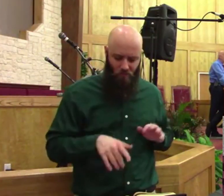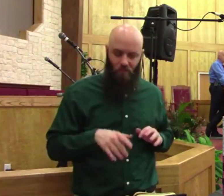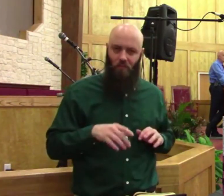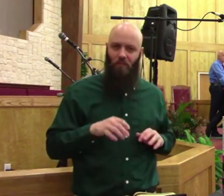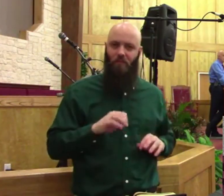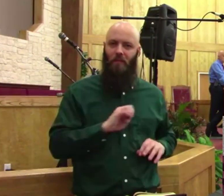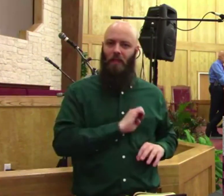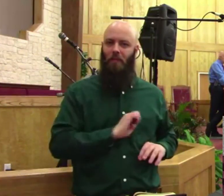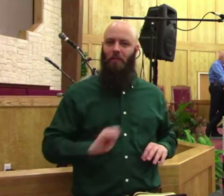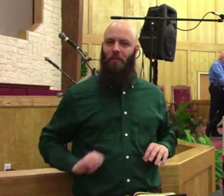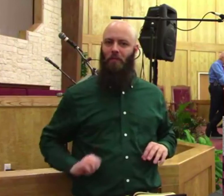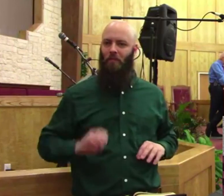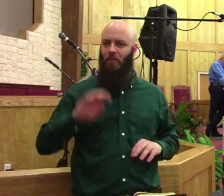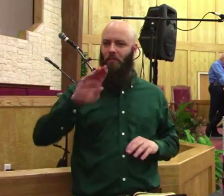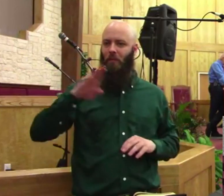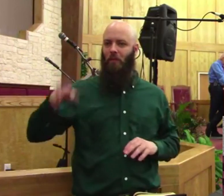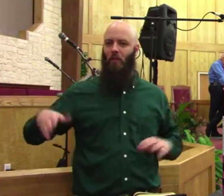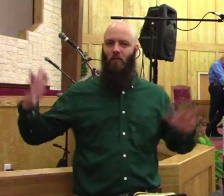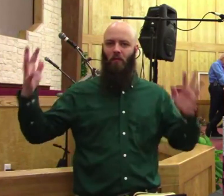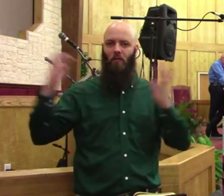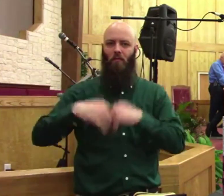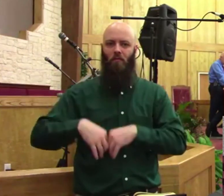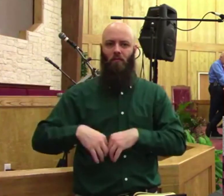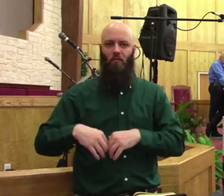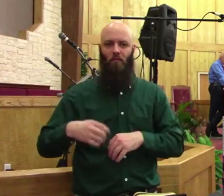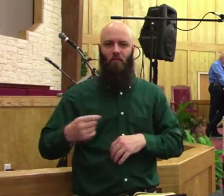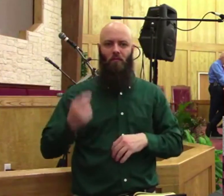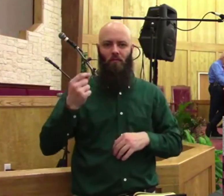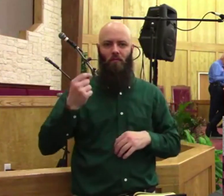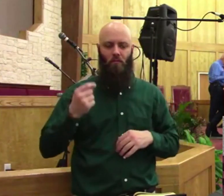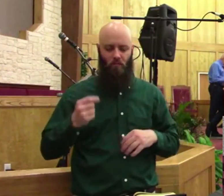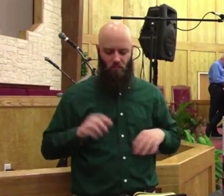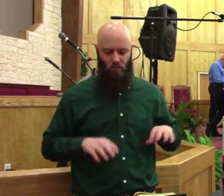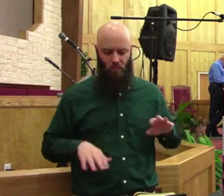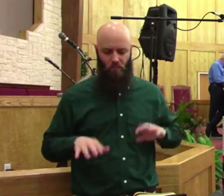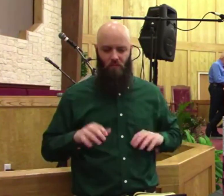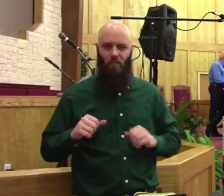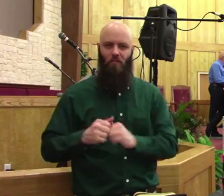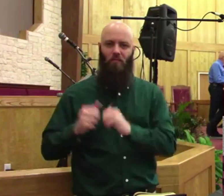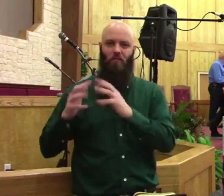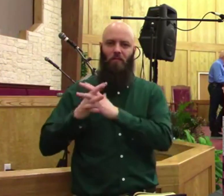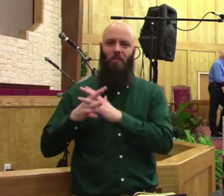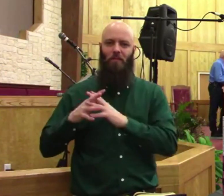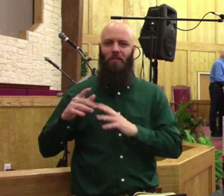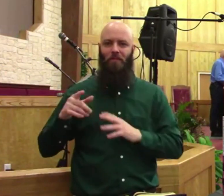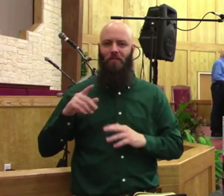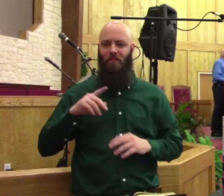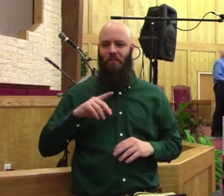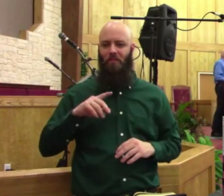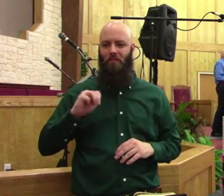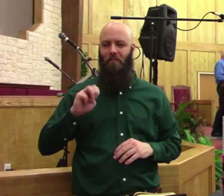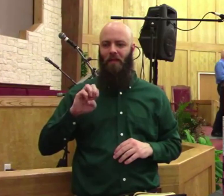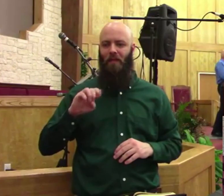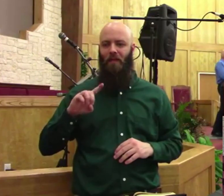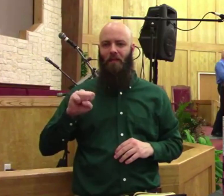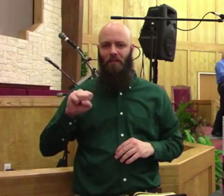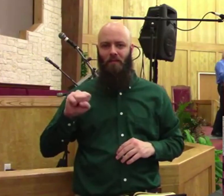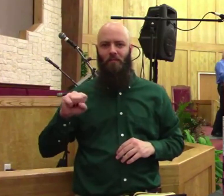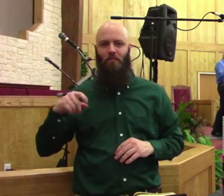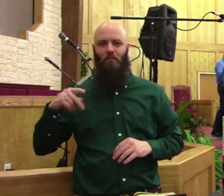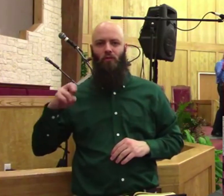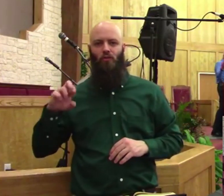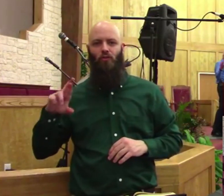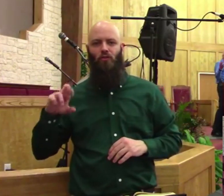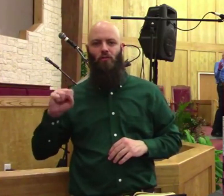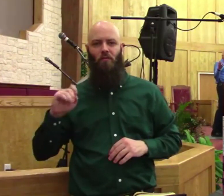Empire of Babylon and the rising up of the Empire of the Medes and the Persians. We know this